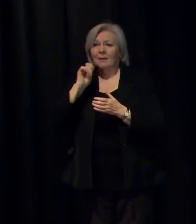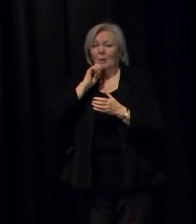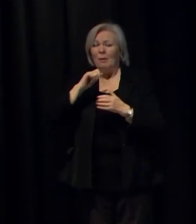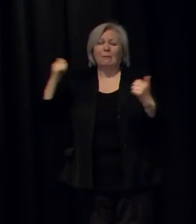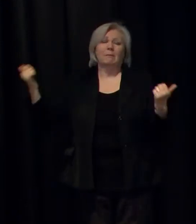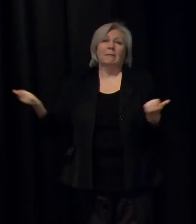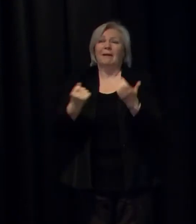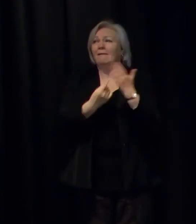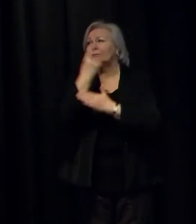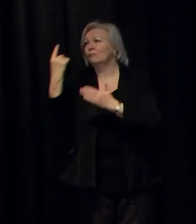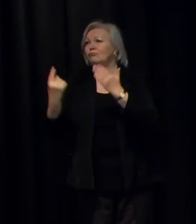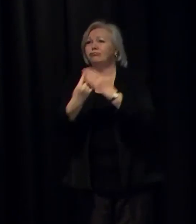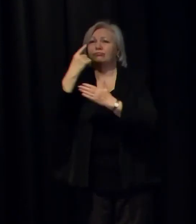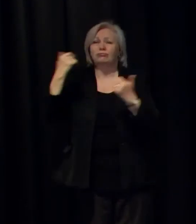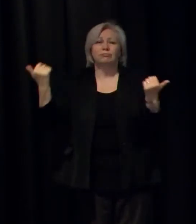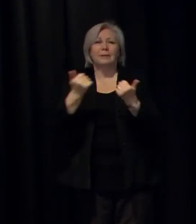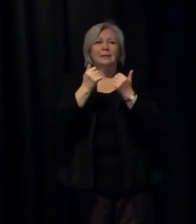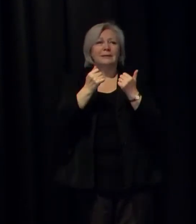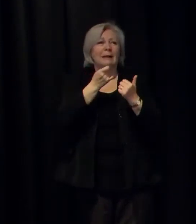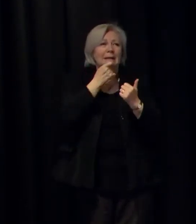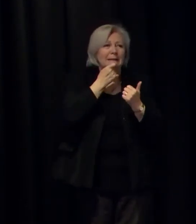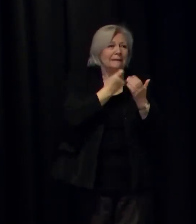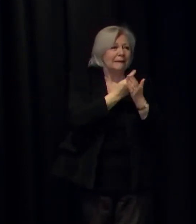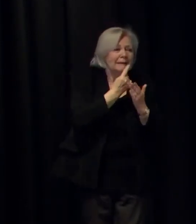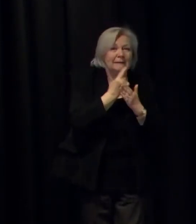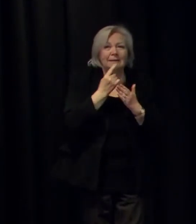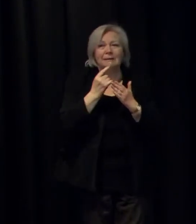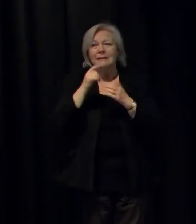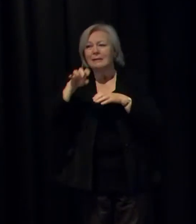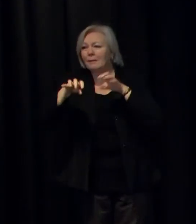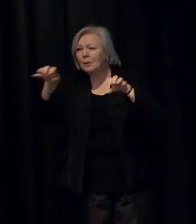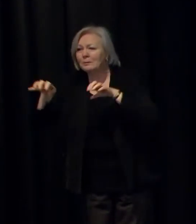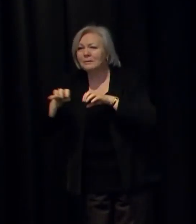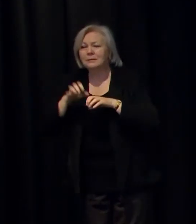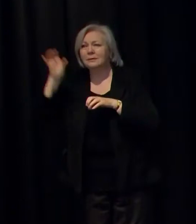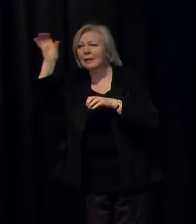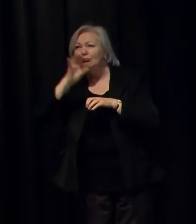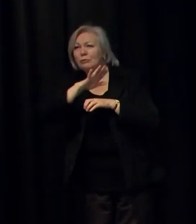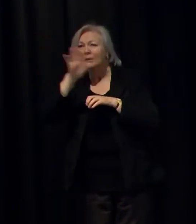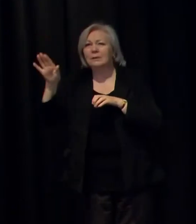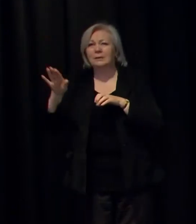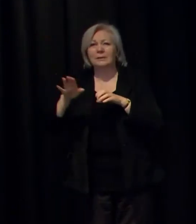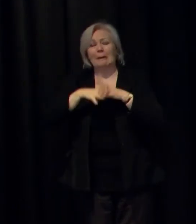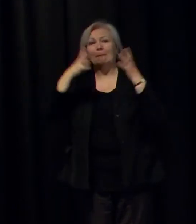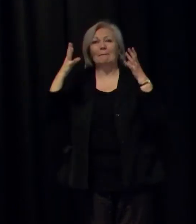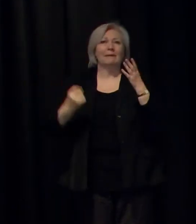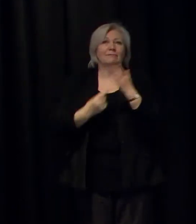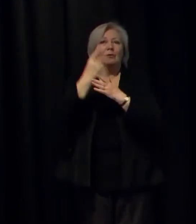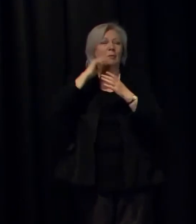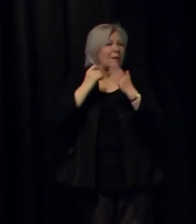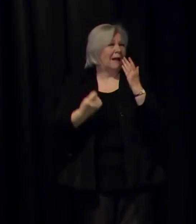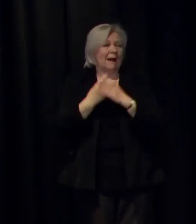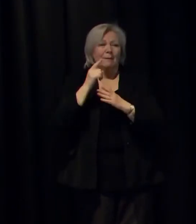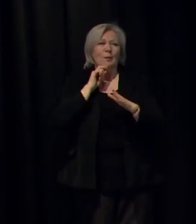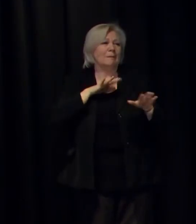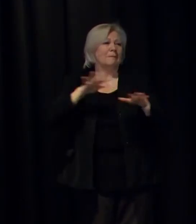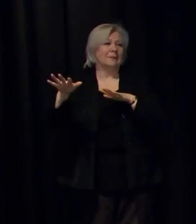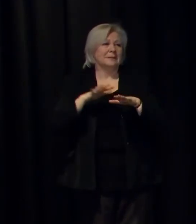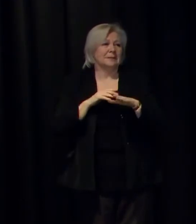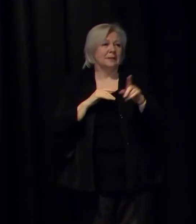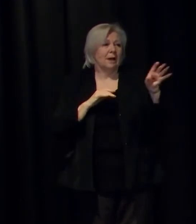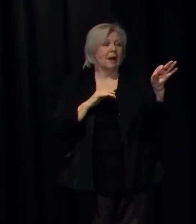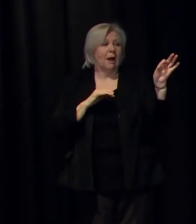and small, city, suburbs, regions. It's going to be a very busy time. Will that clarity